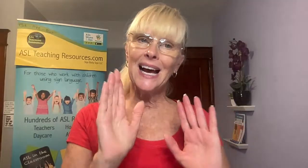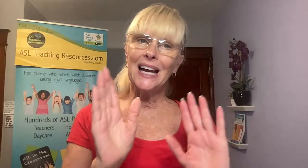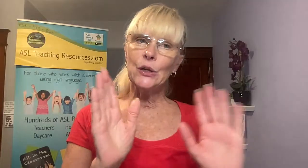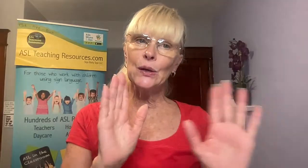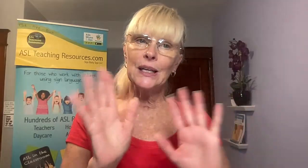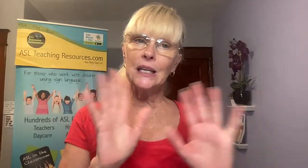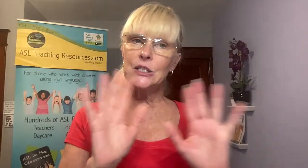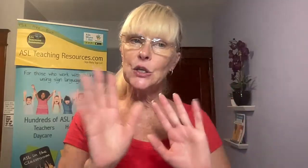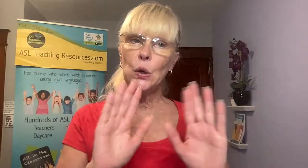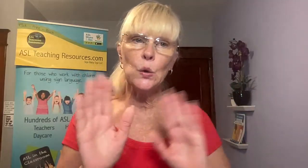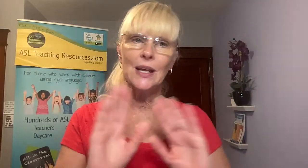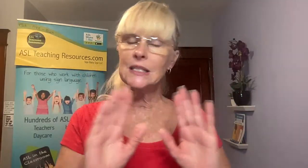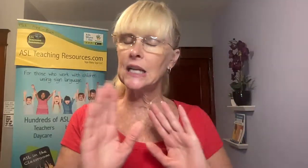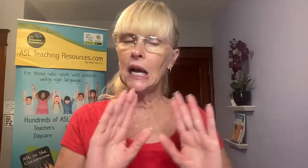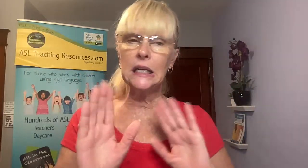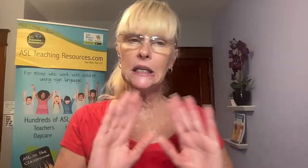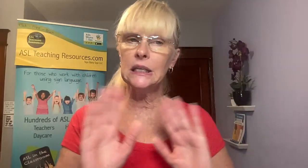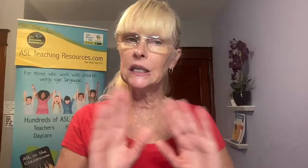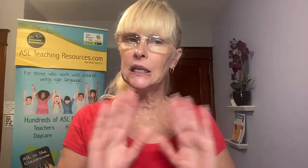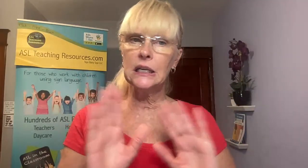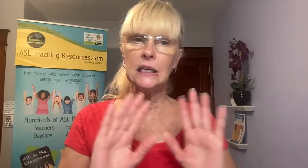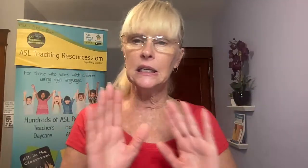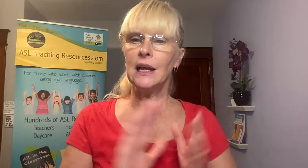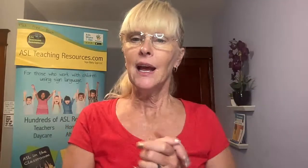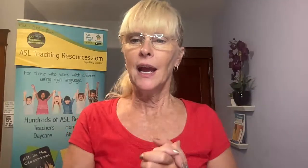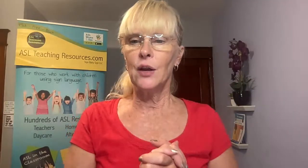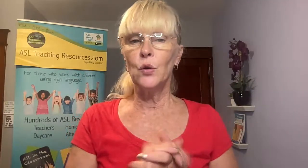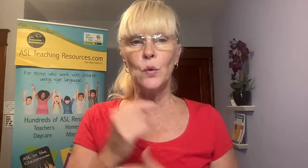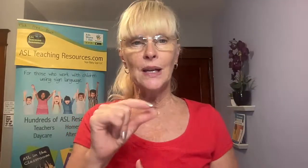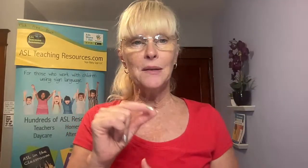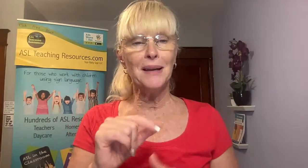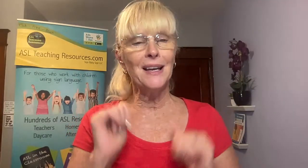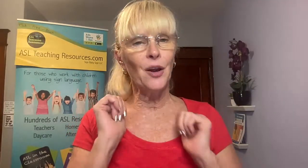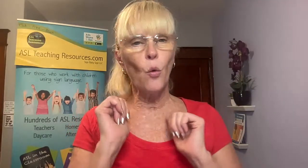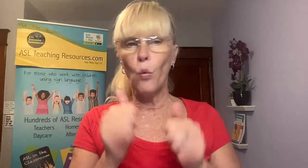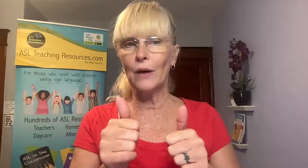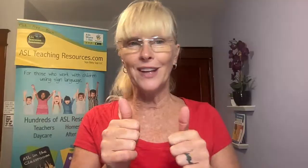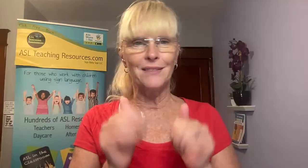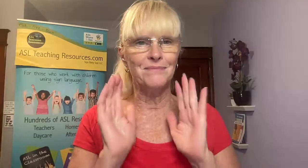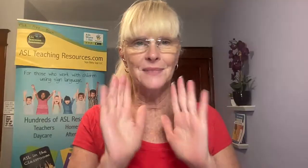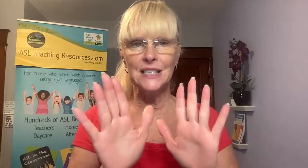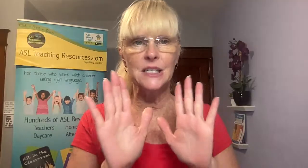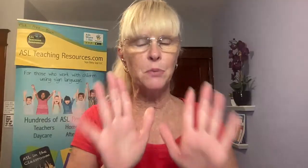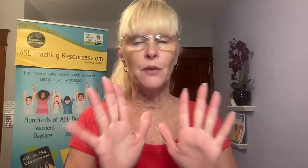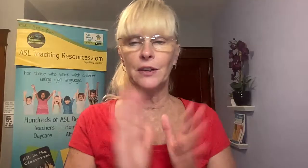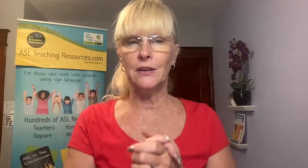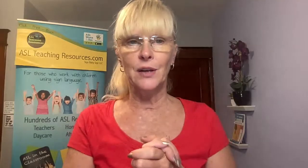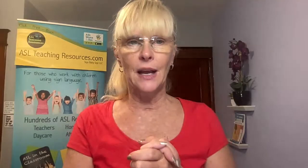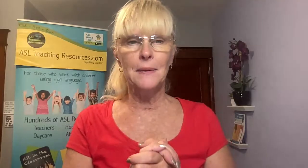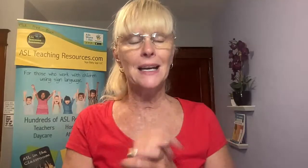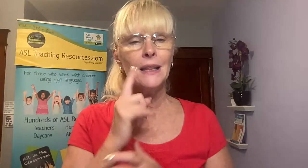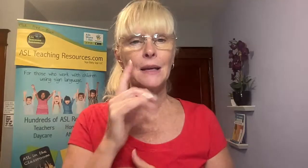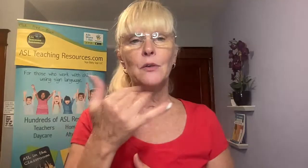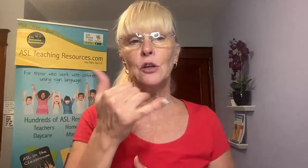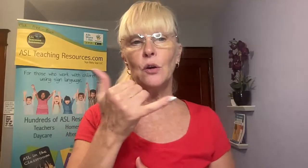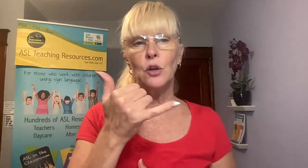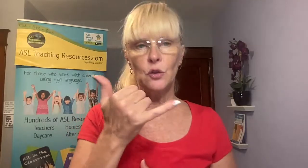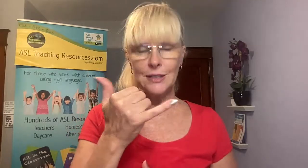you're in a zone that's not good. And greeny meaning, well done. This is perfect, okay? And I think, there's a